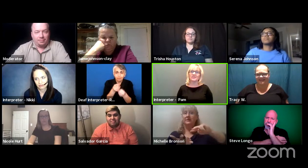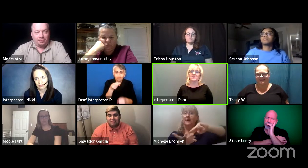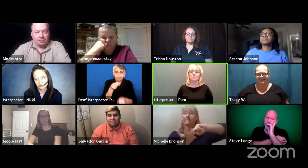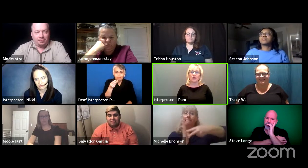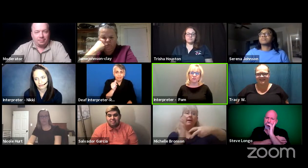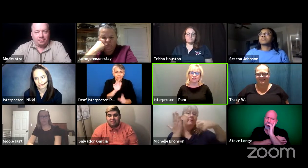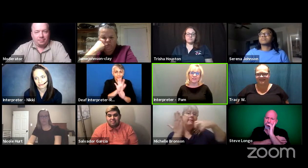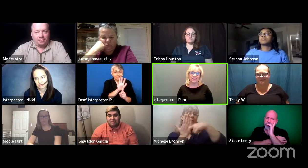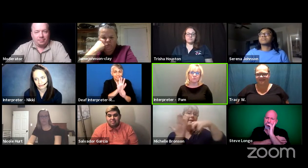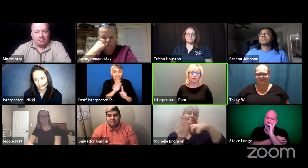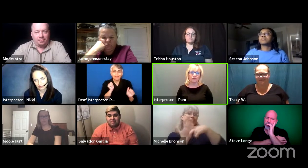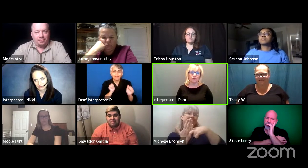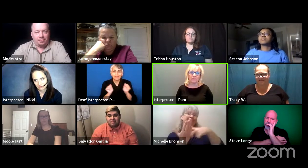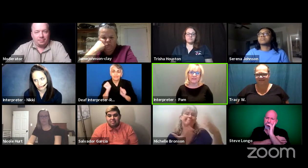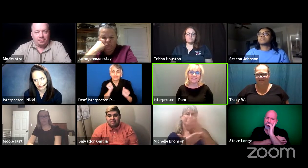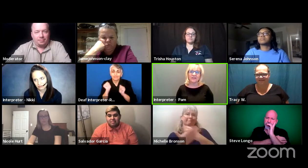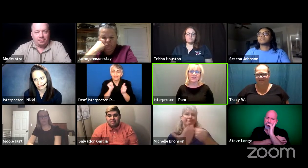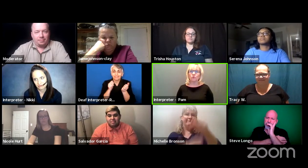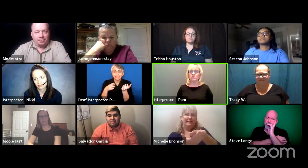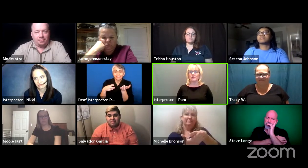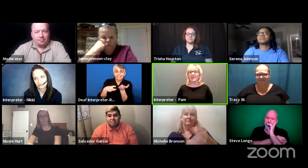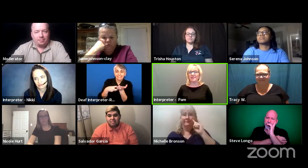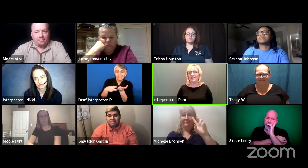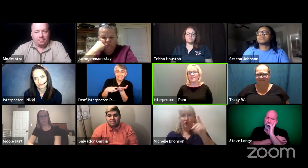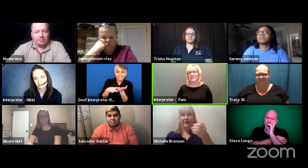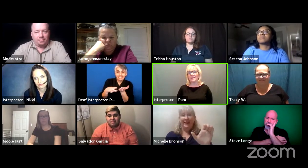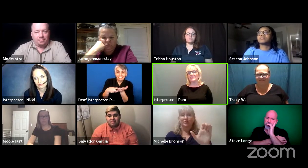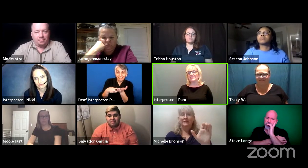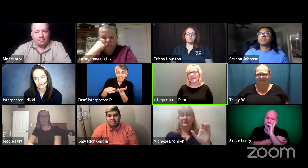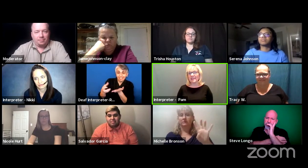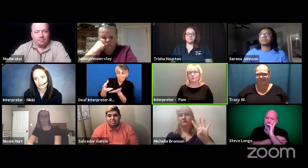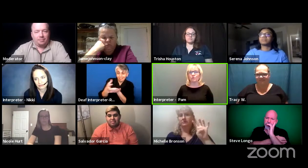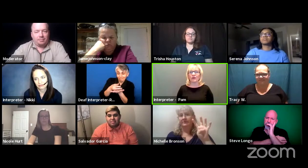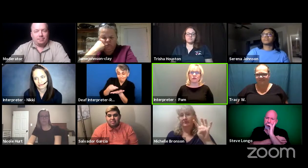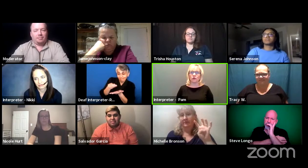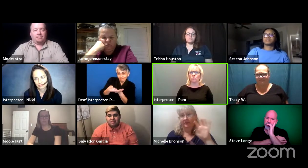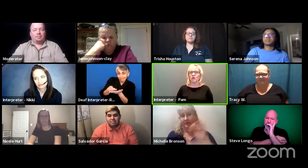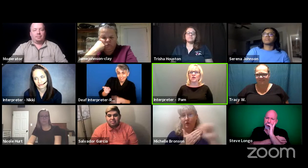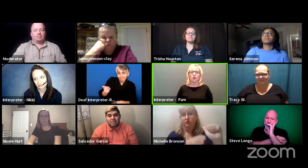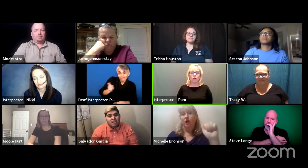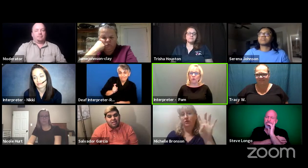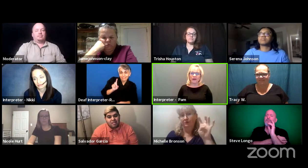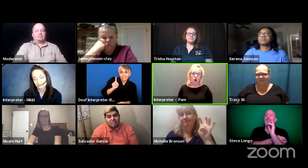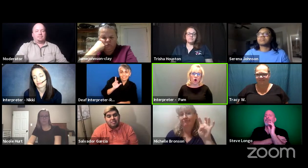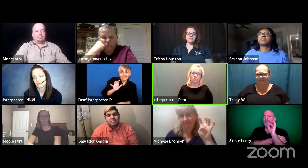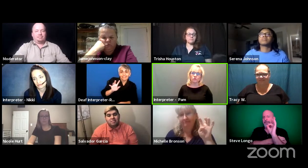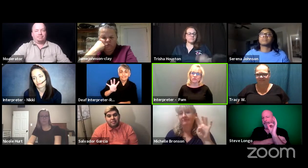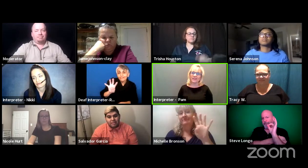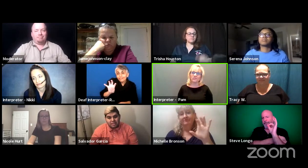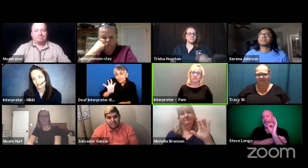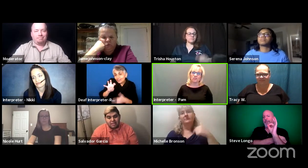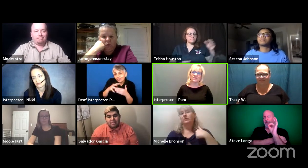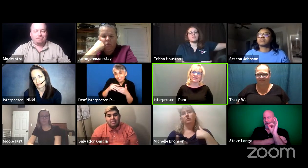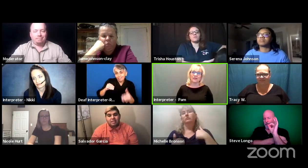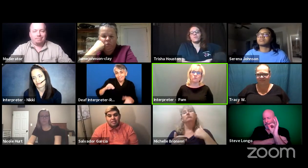Sorensen sponsored his performance, which meant the ticket revenue went all to DHHSC, which